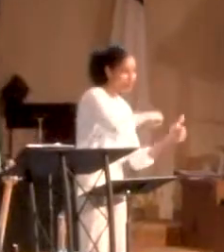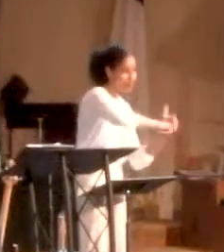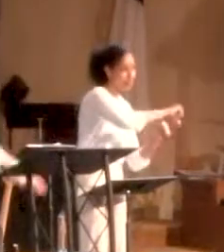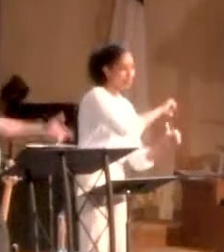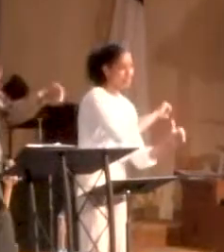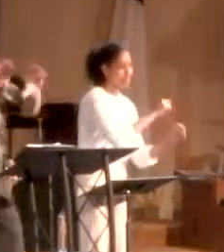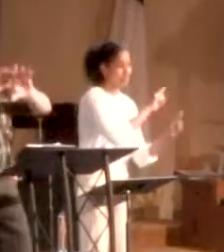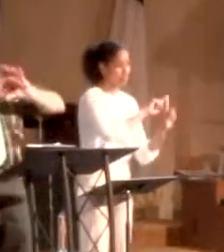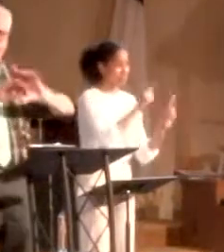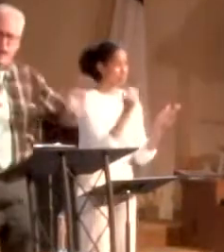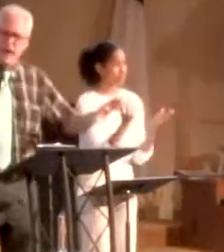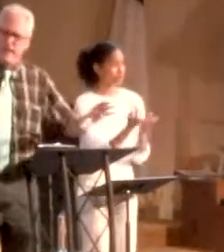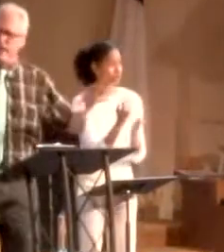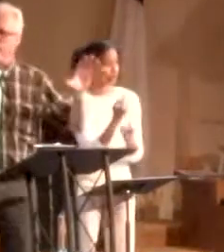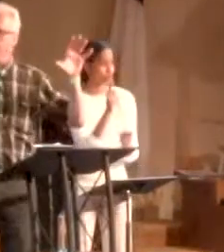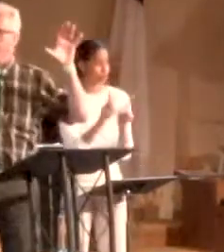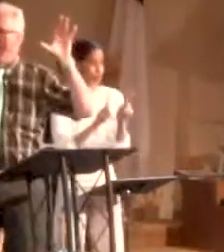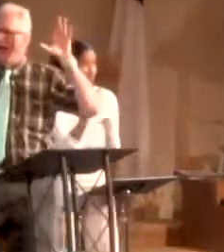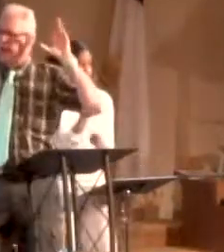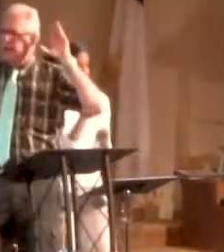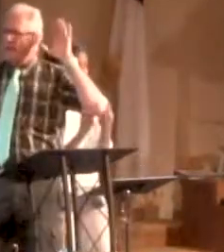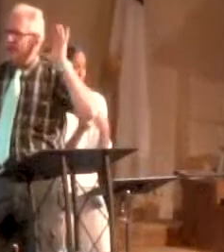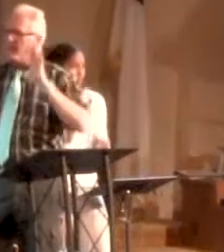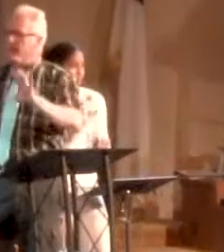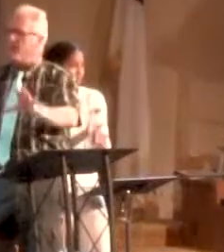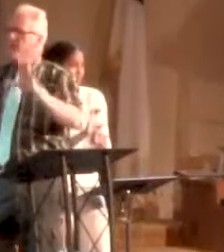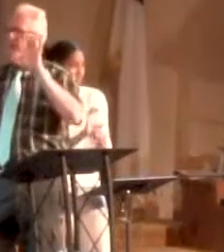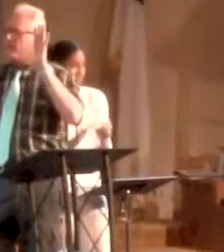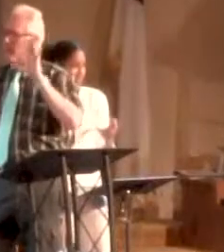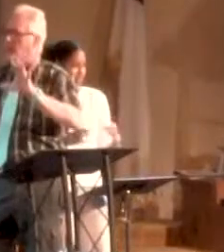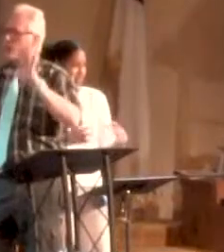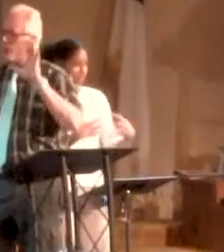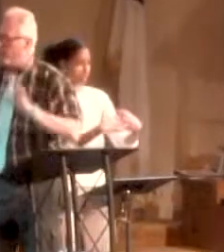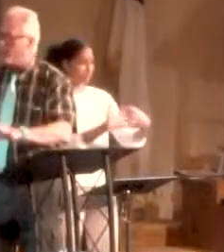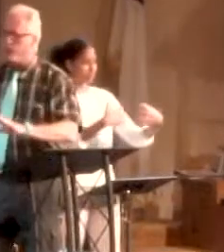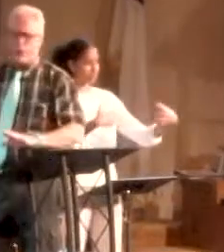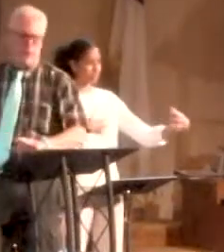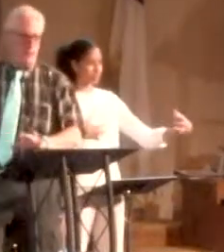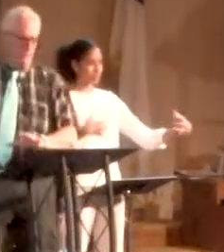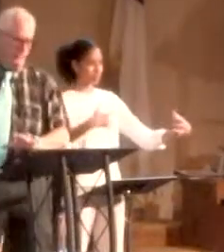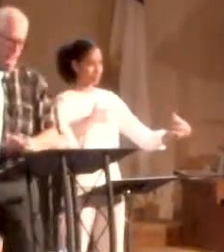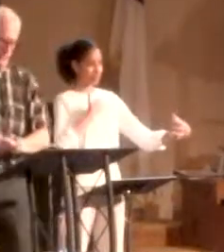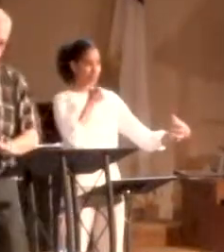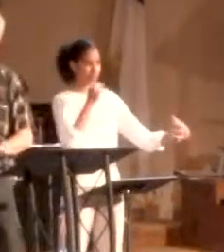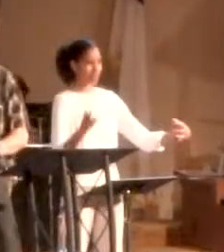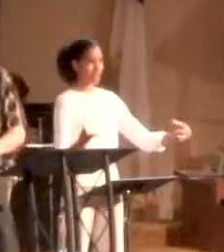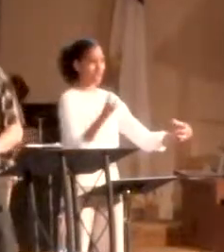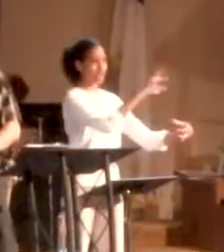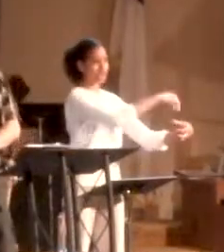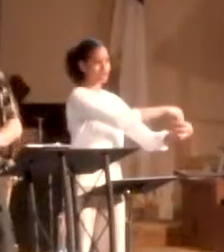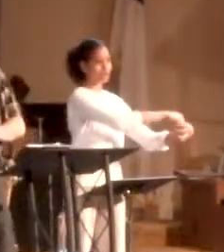second-class members, that deny them a significant contribution.